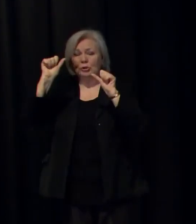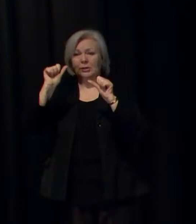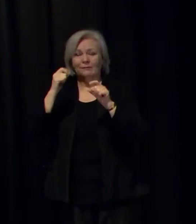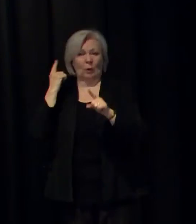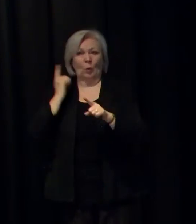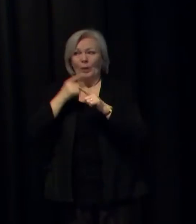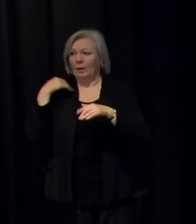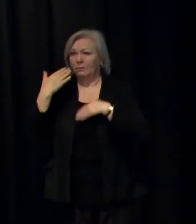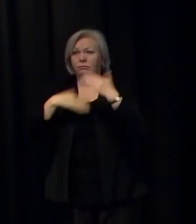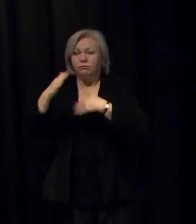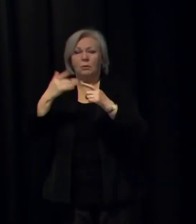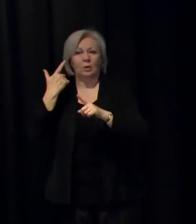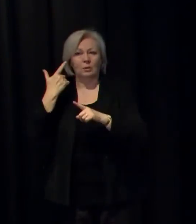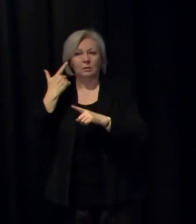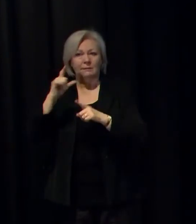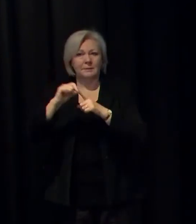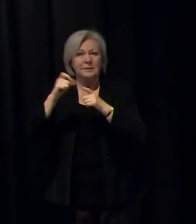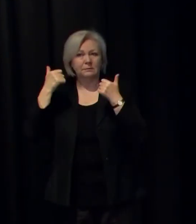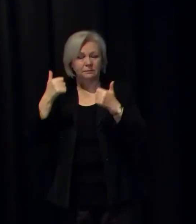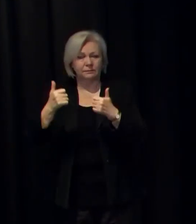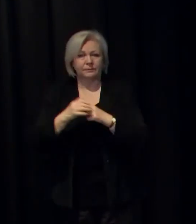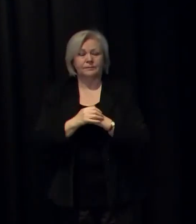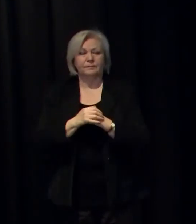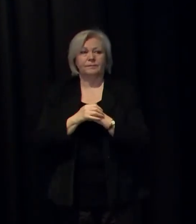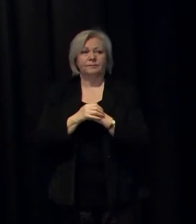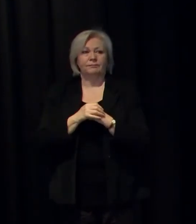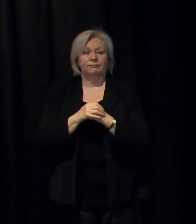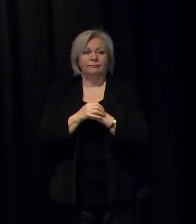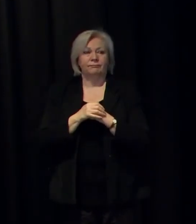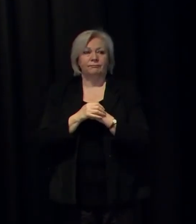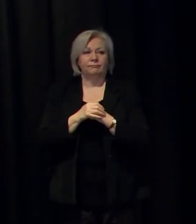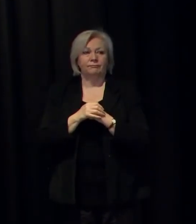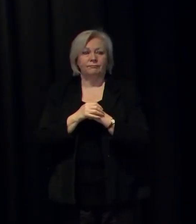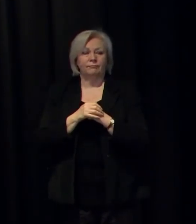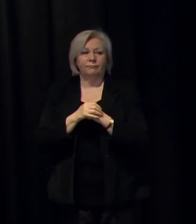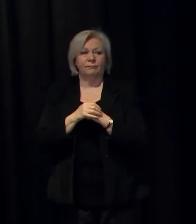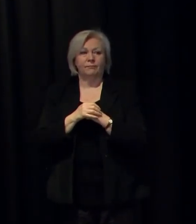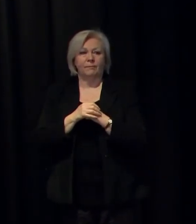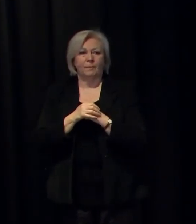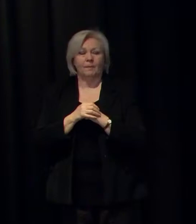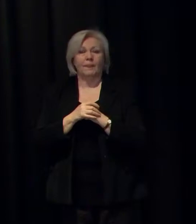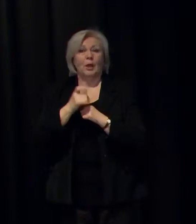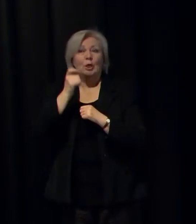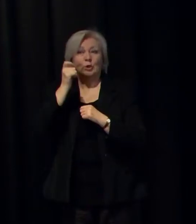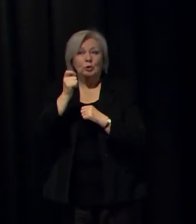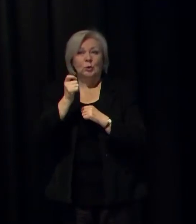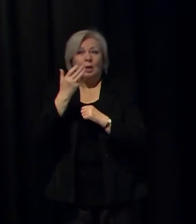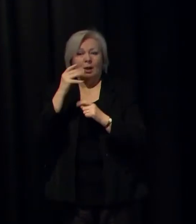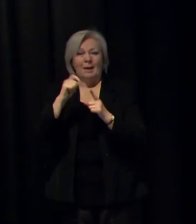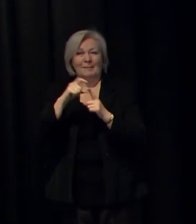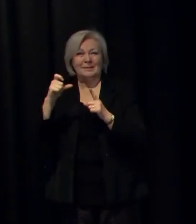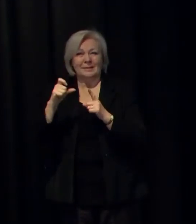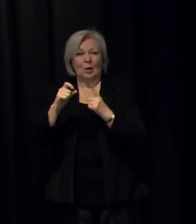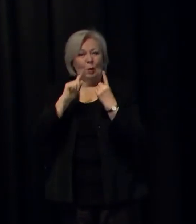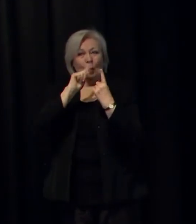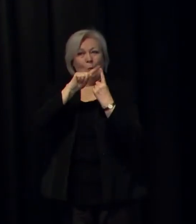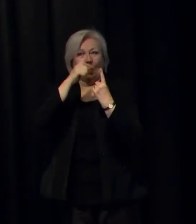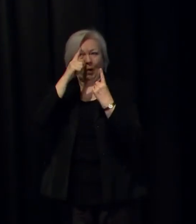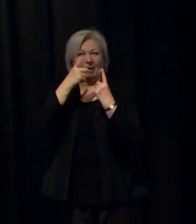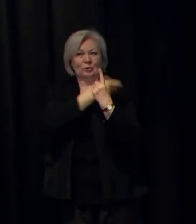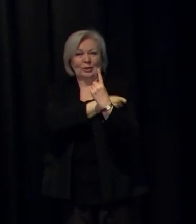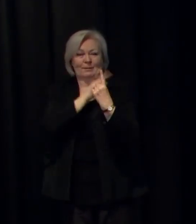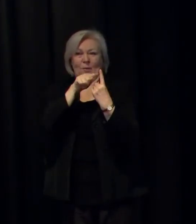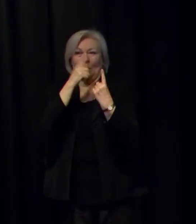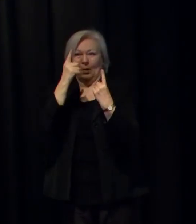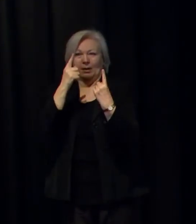same time as we're reaching 70% double dose, we're about to push through 90% single dose. That's quite an